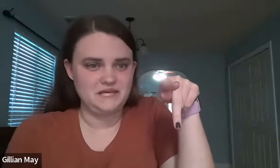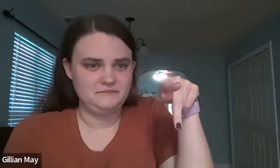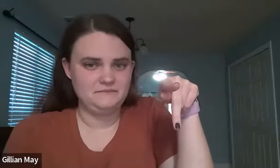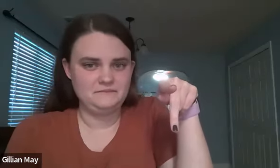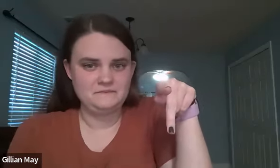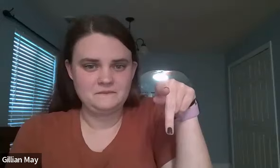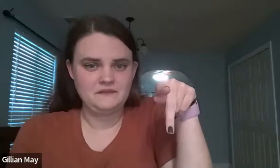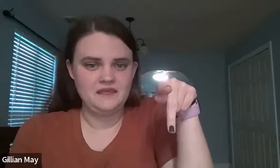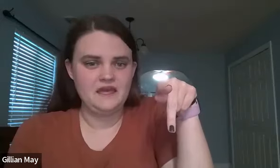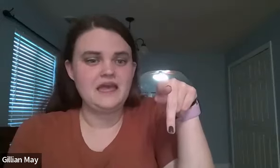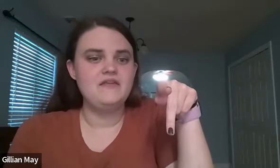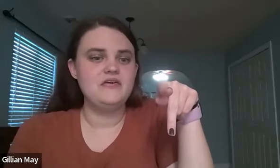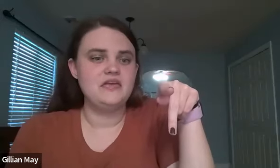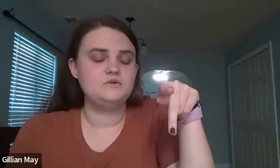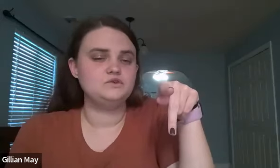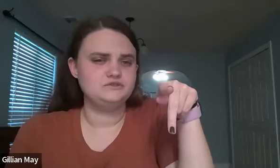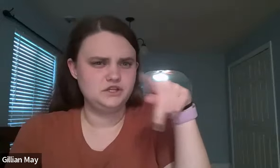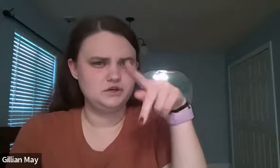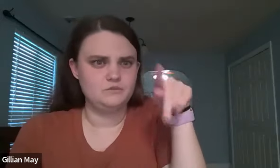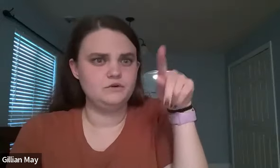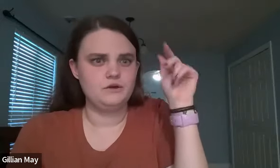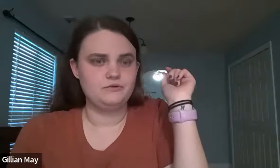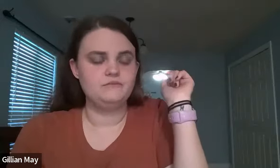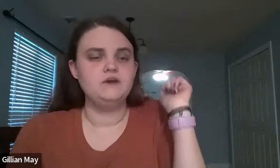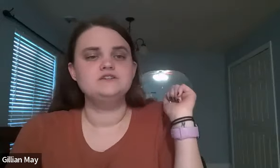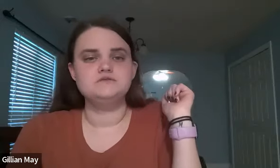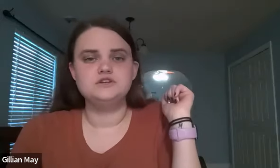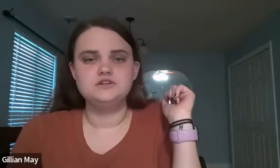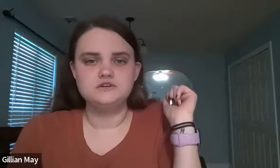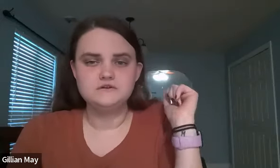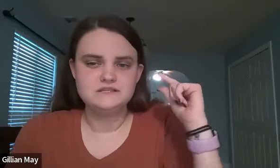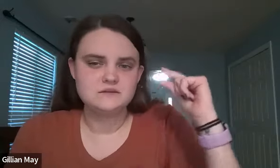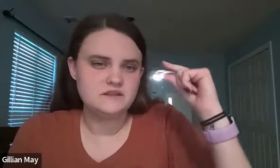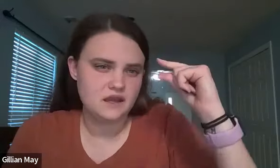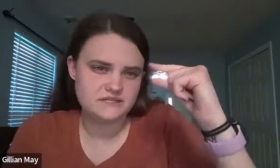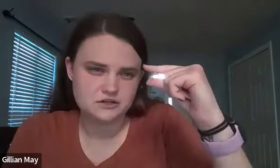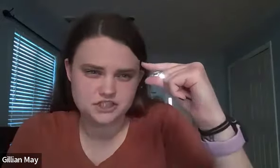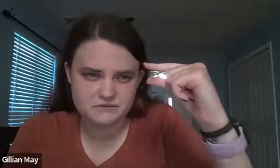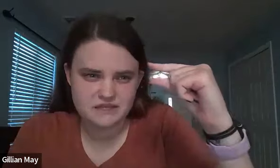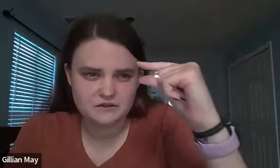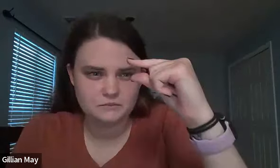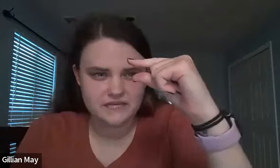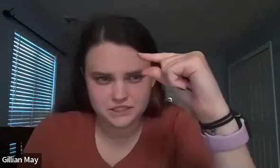P. And then we'll do Q and then we'll go through. So Q is going to be like how we did our G with that little